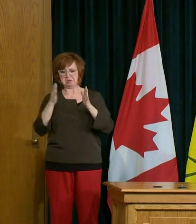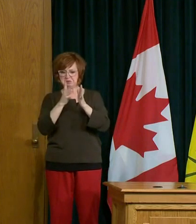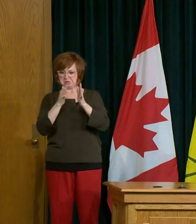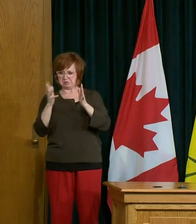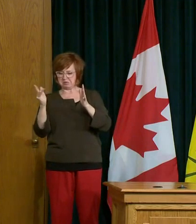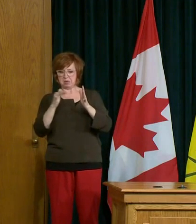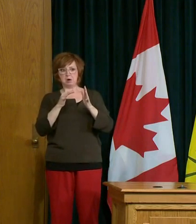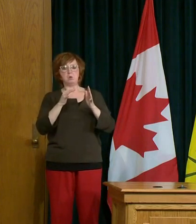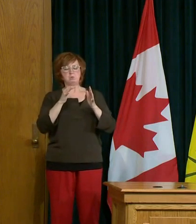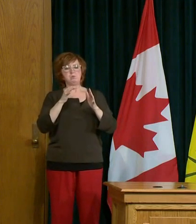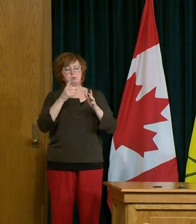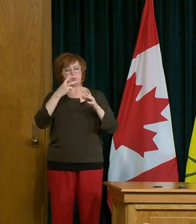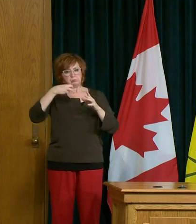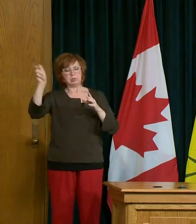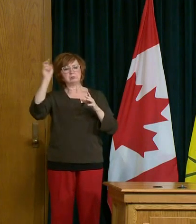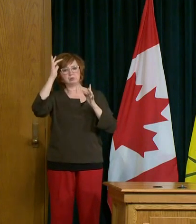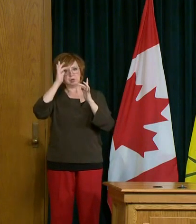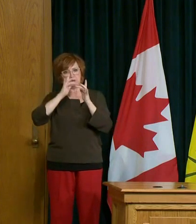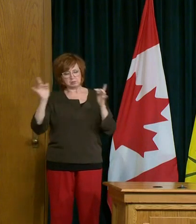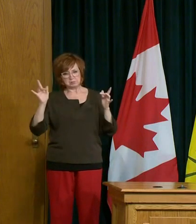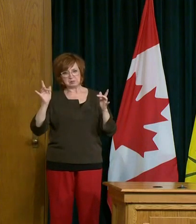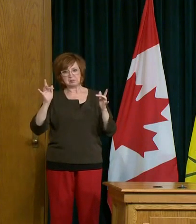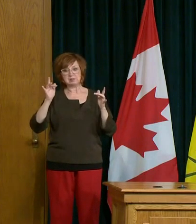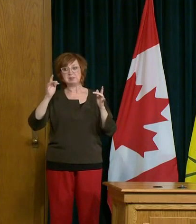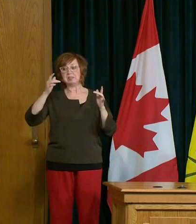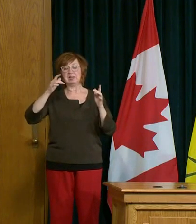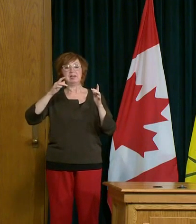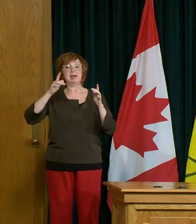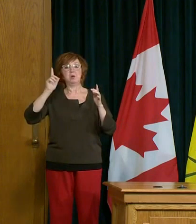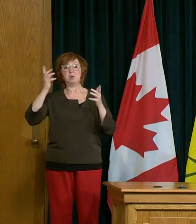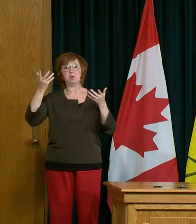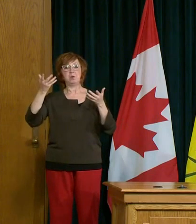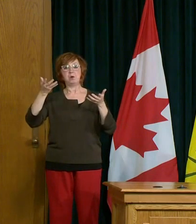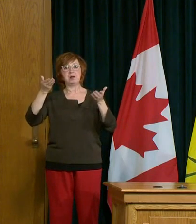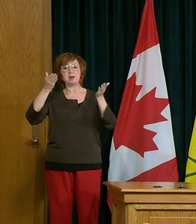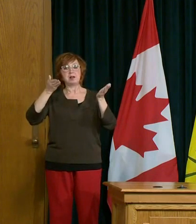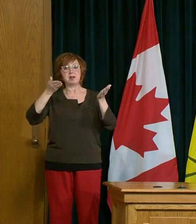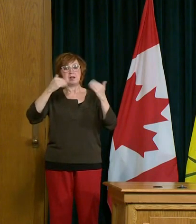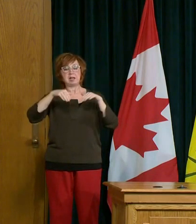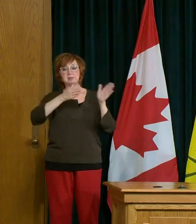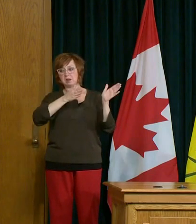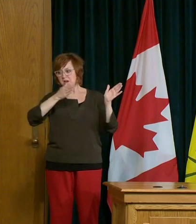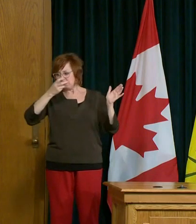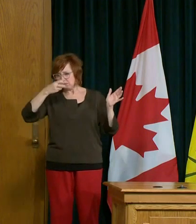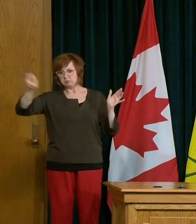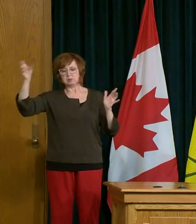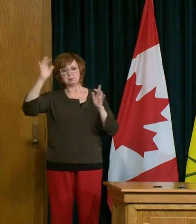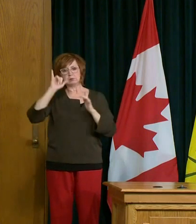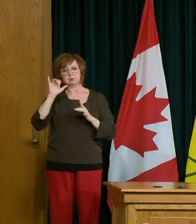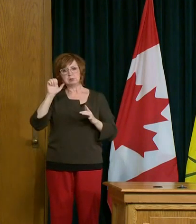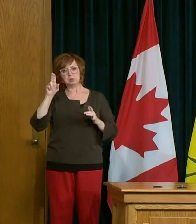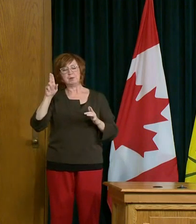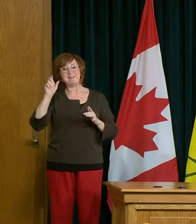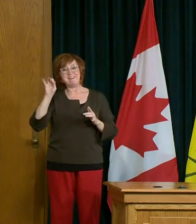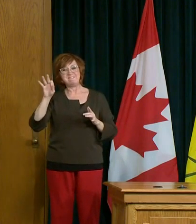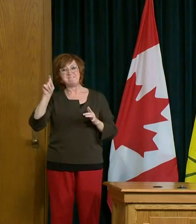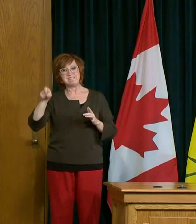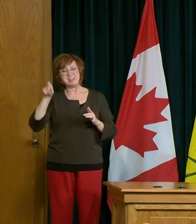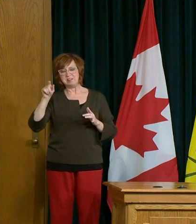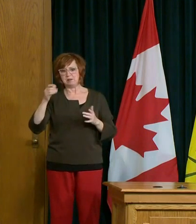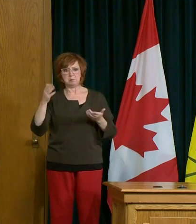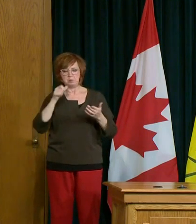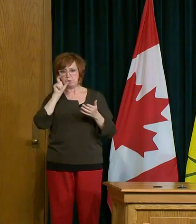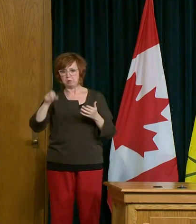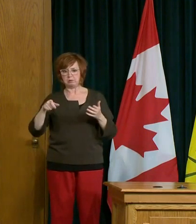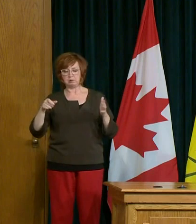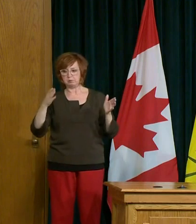then, fortunately, many people who require ICU admission, while they are critical, they do recover and may